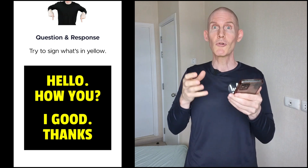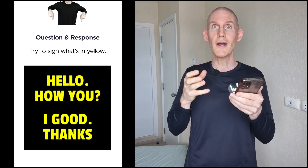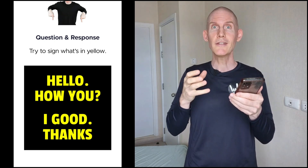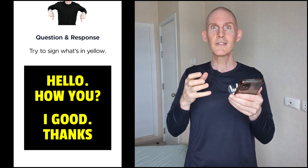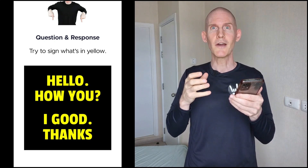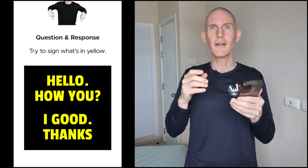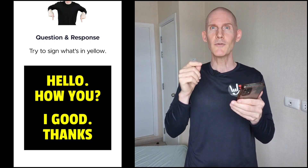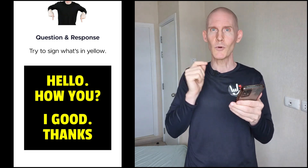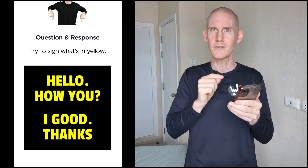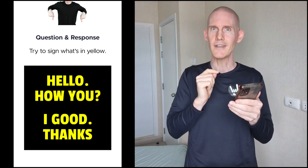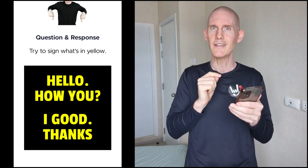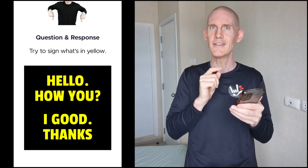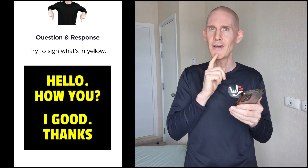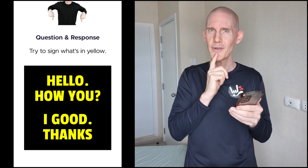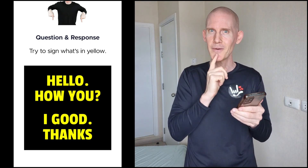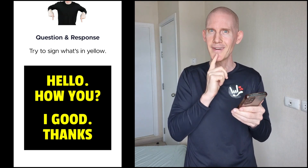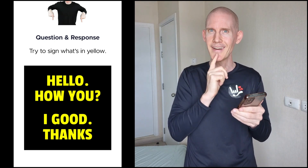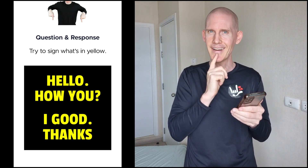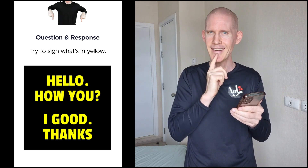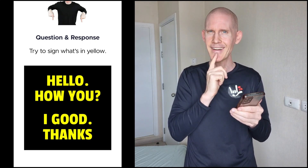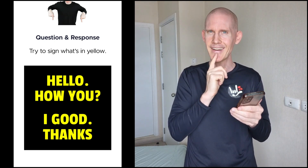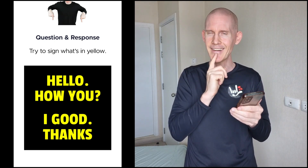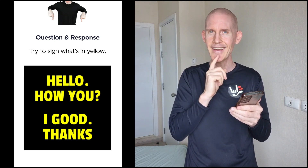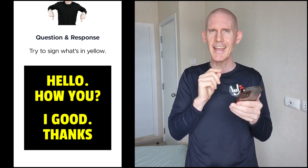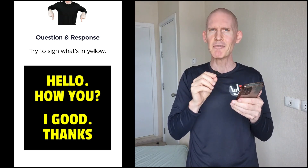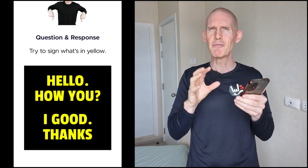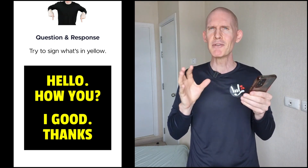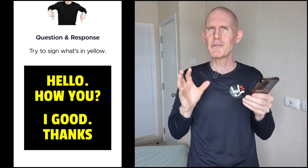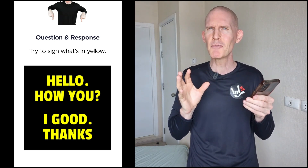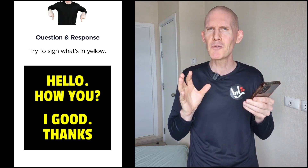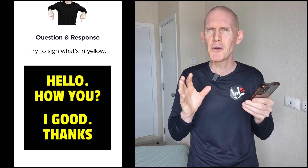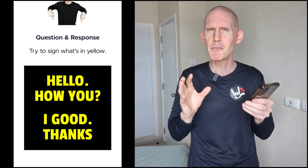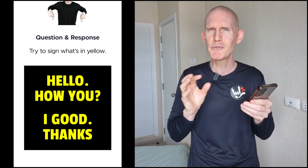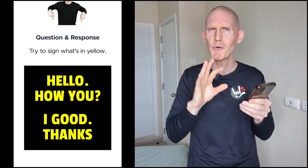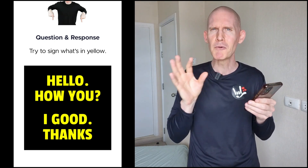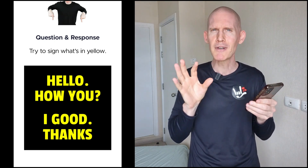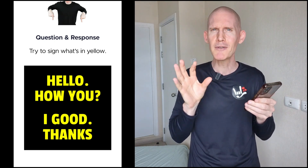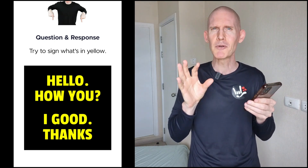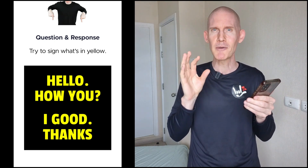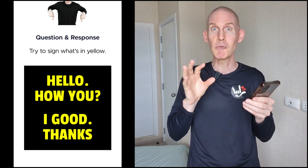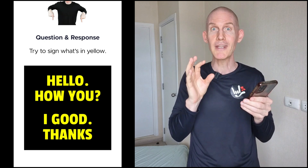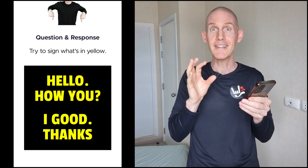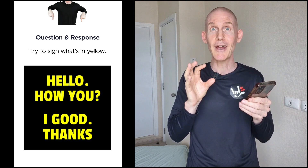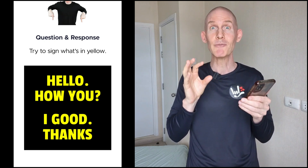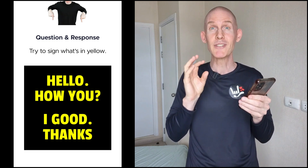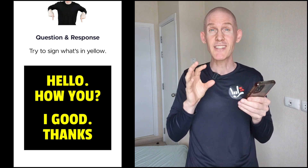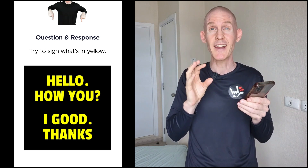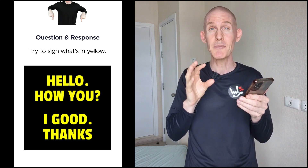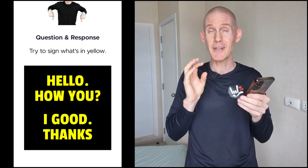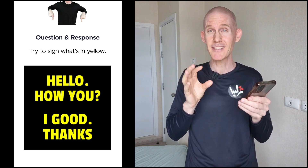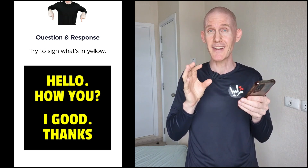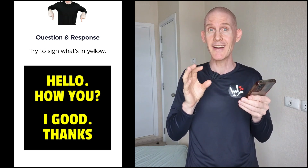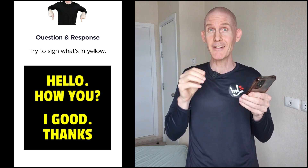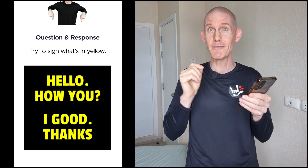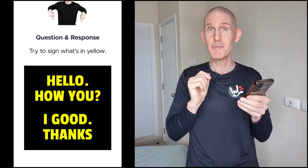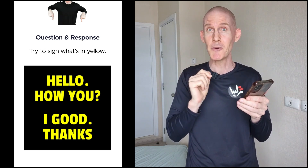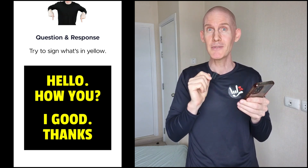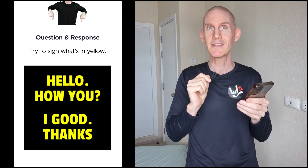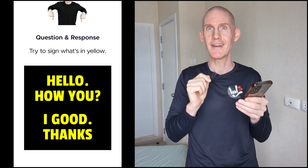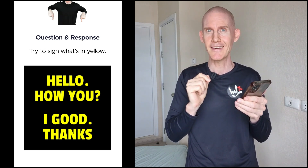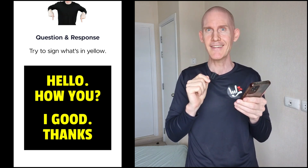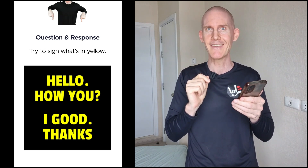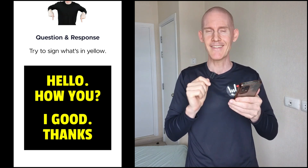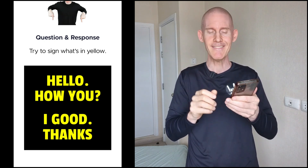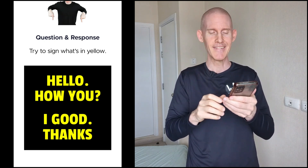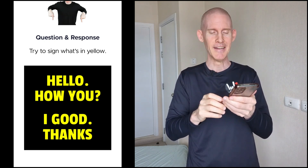but try to sign what's in yellow. If you're feeling overwhelmed, don't worry. We're going to break it down sign by sign in a few